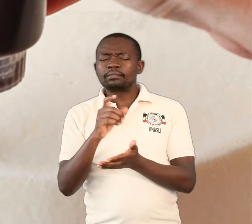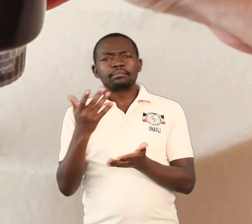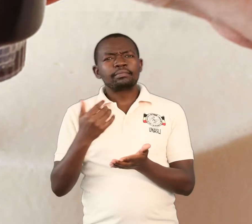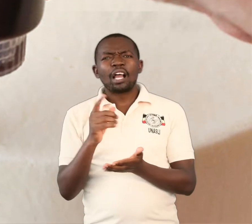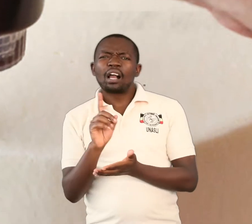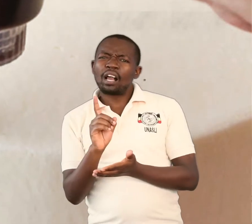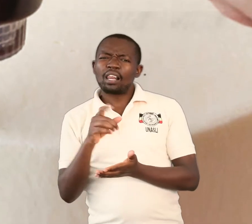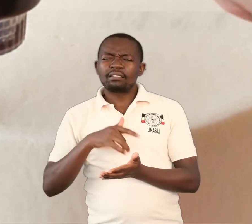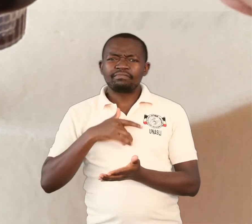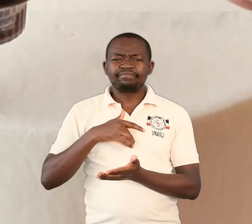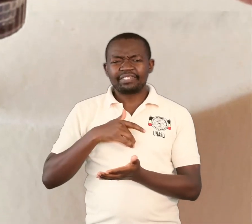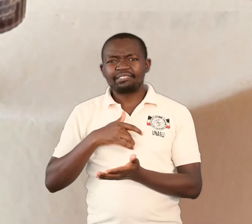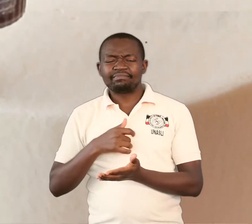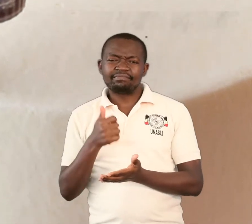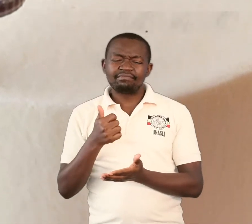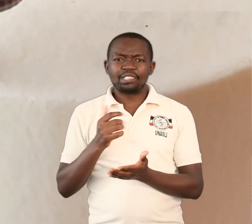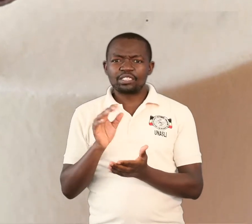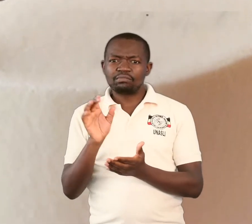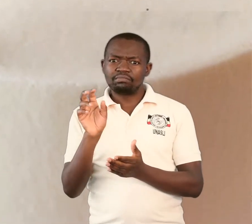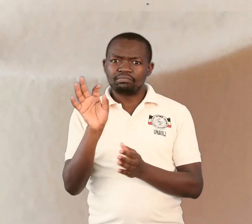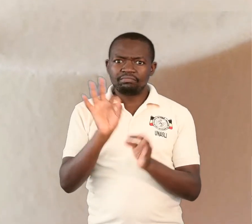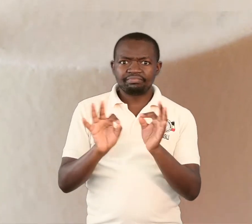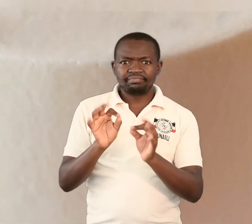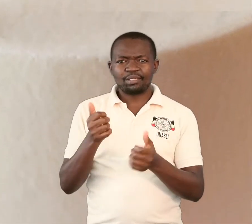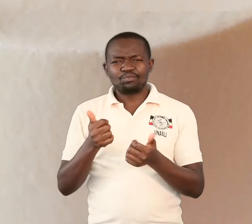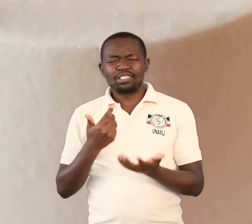I put for the cake?